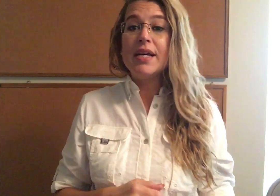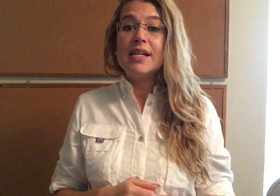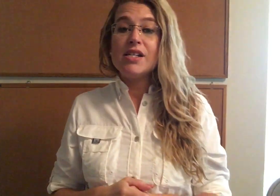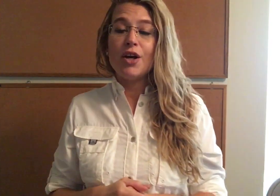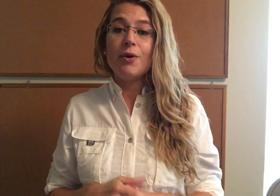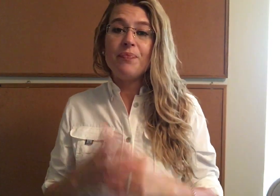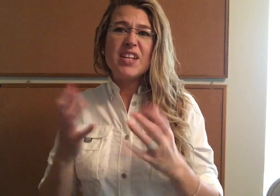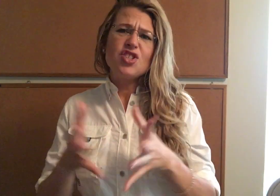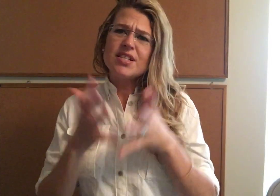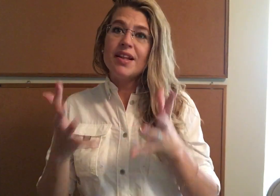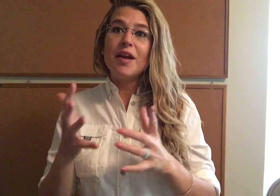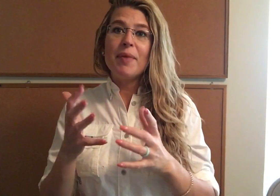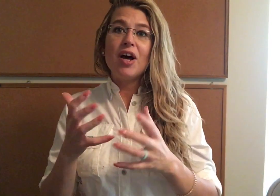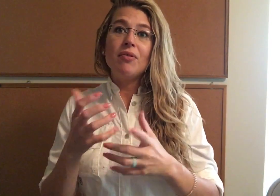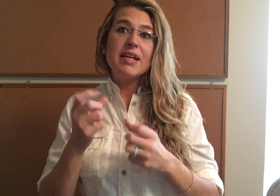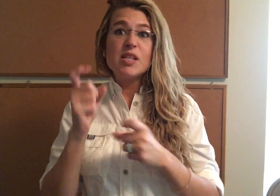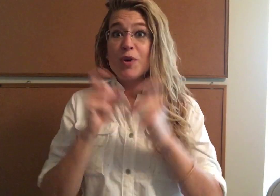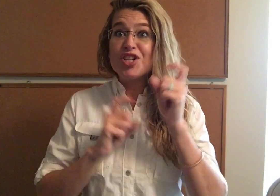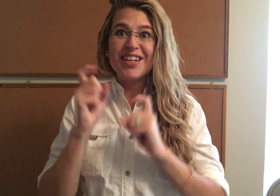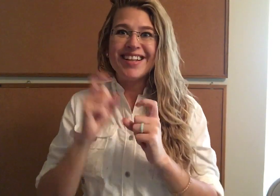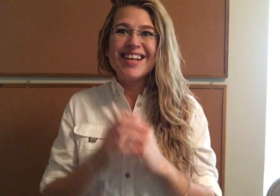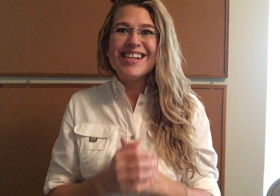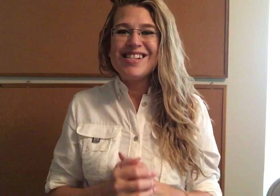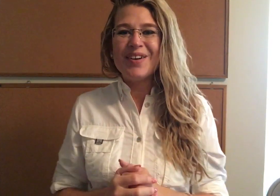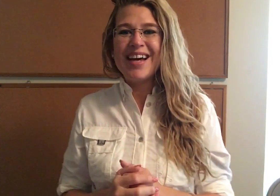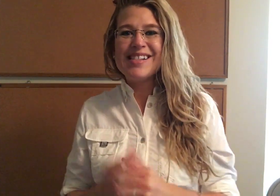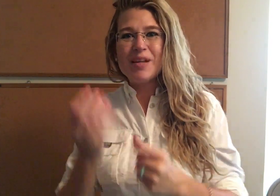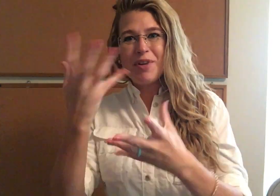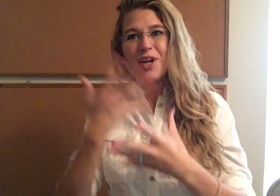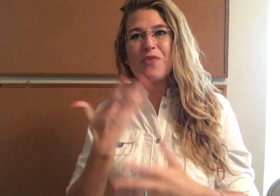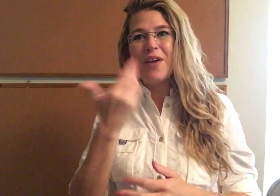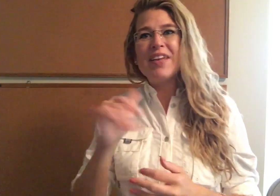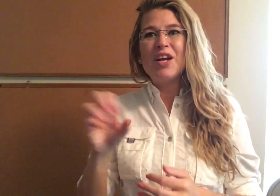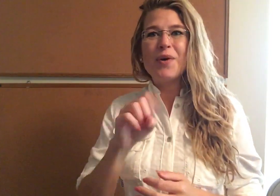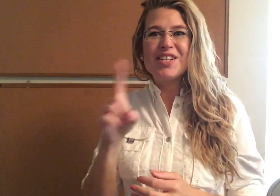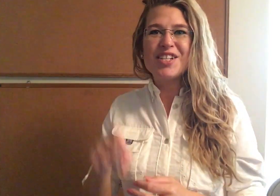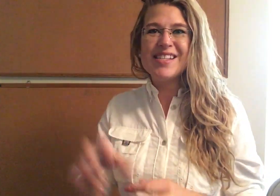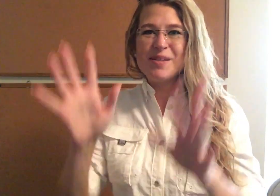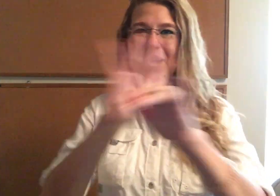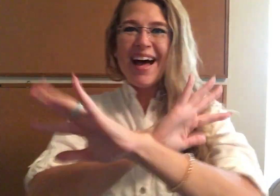So it's just a lot about expression. So guys, let me know if you have any questions. Bye.